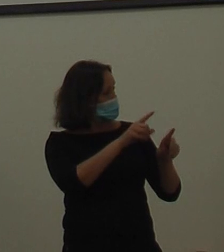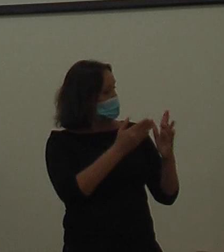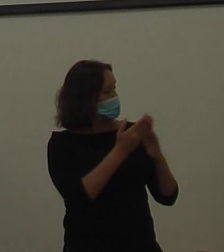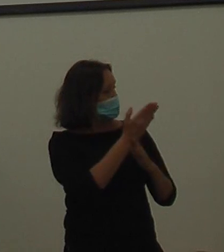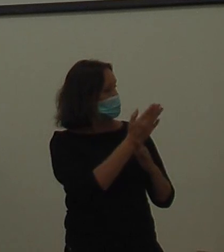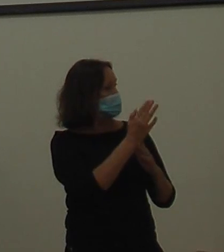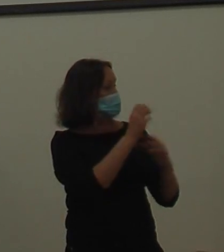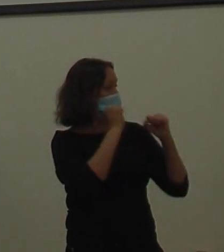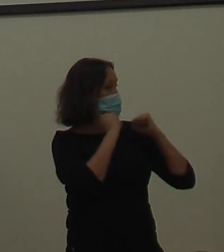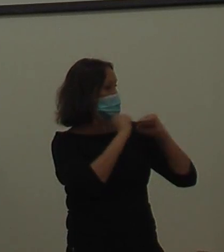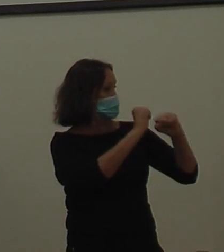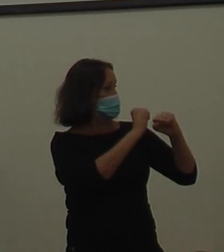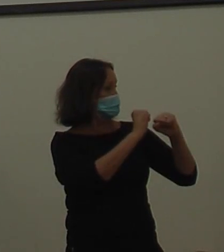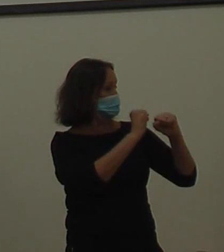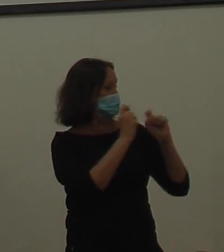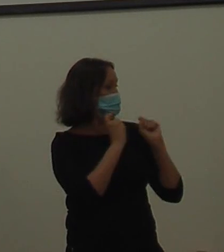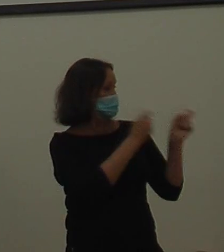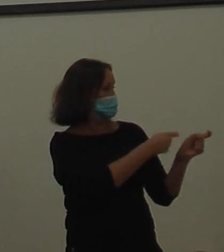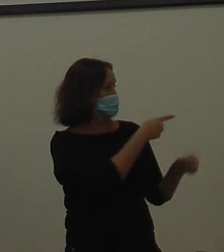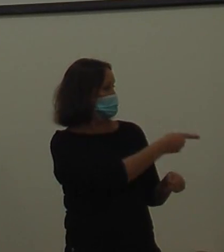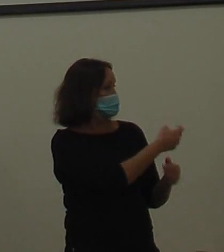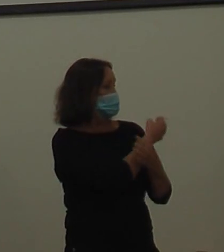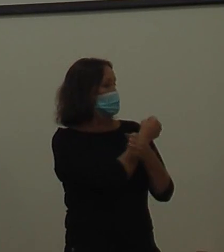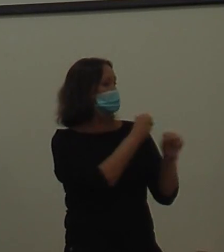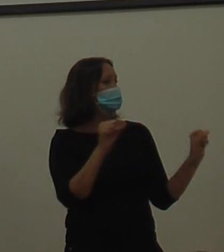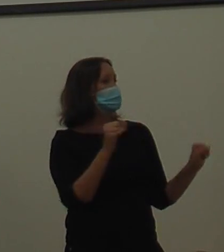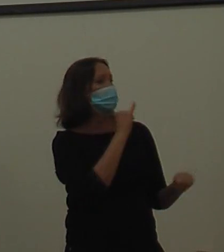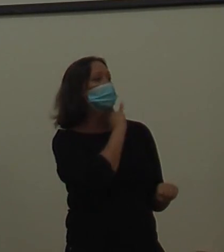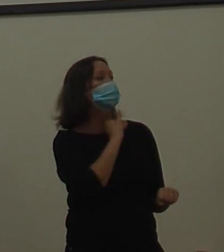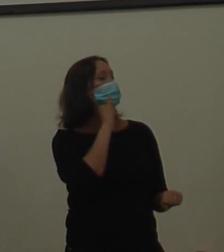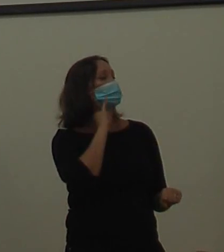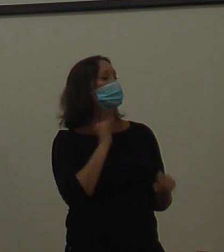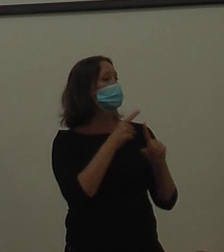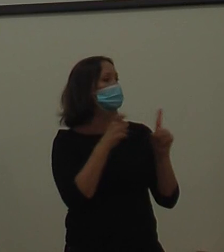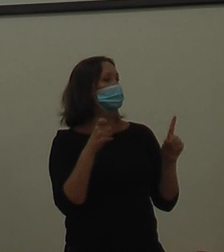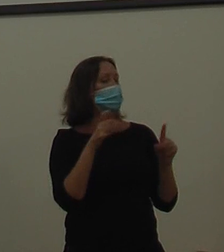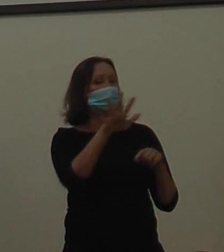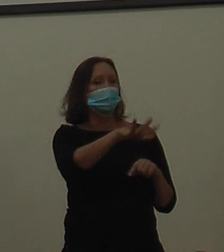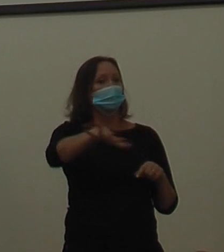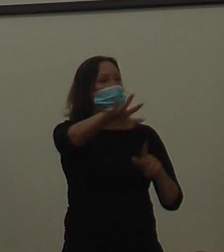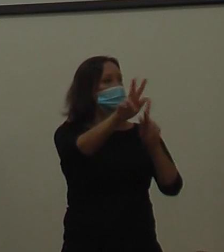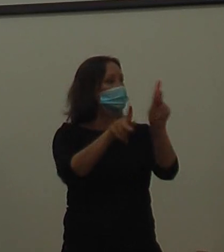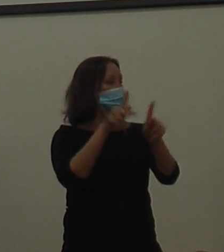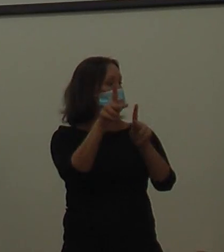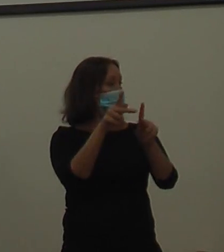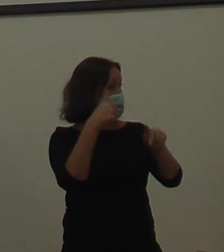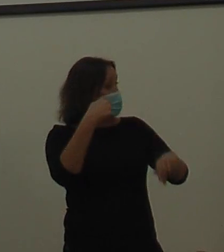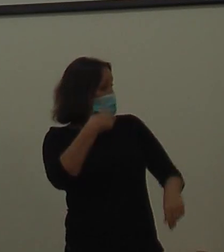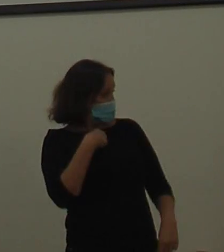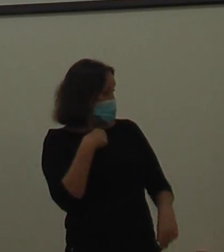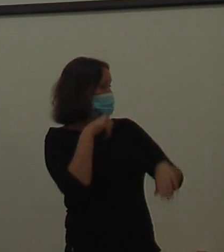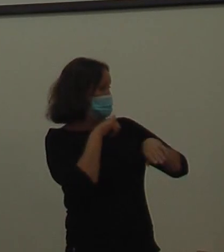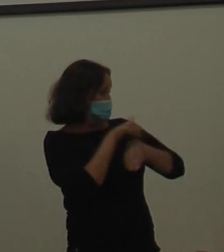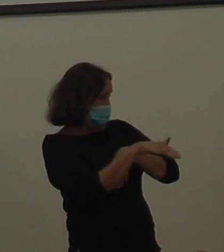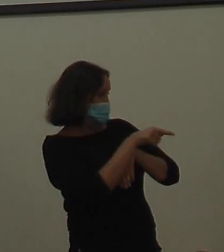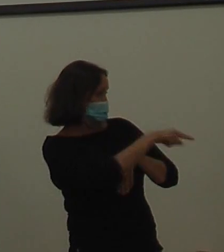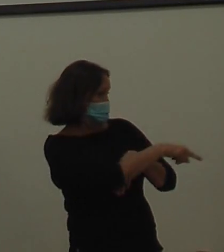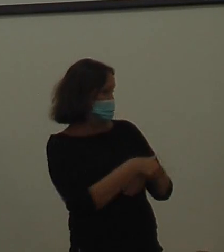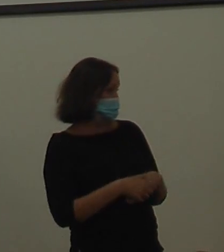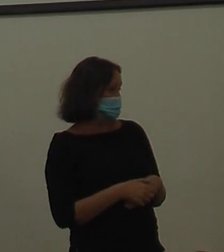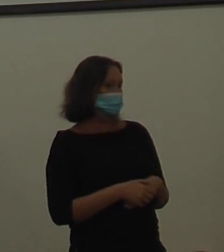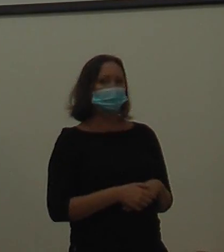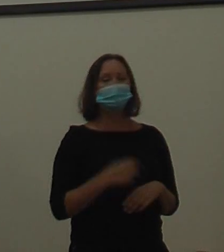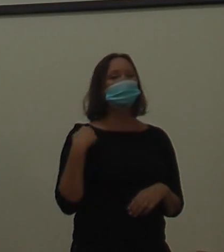and save Israel from the hand of Midian. Do not I send you?'" We need to realize who we